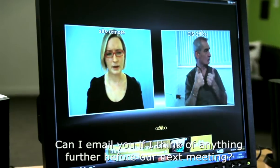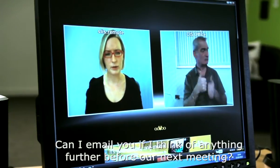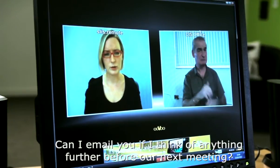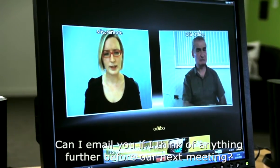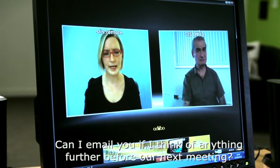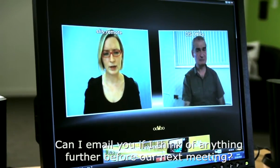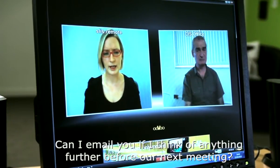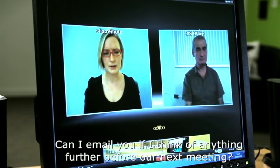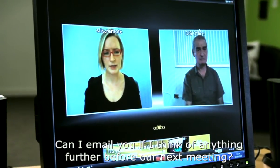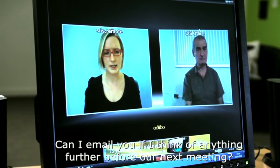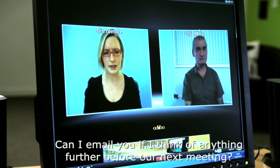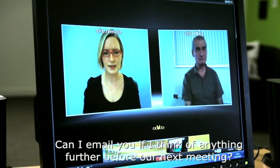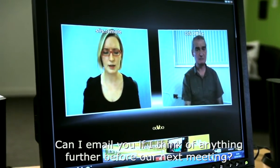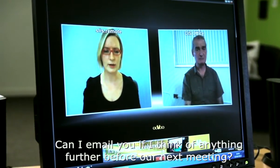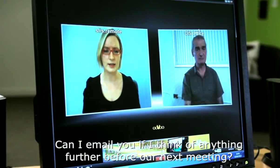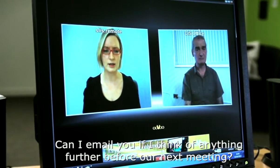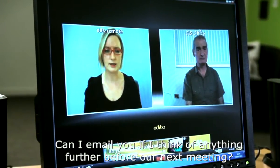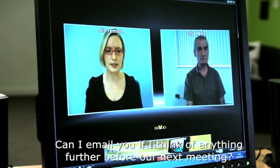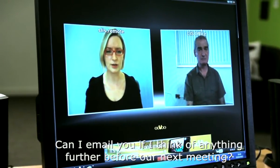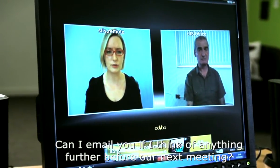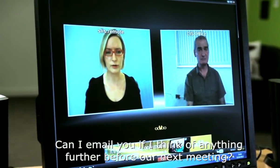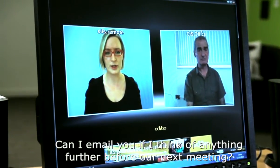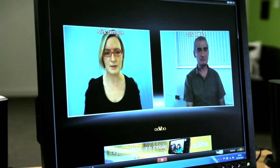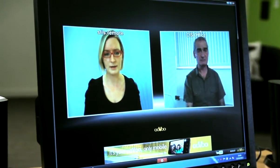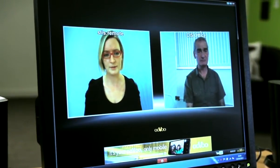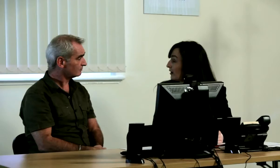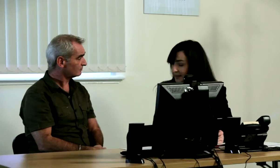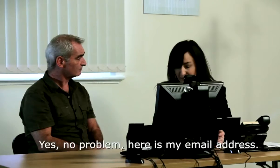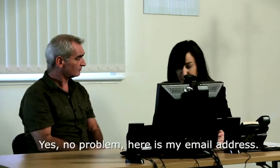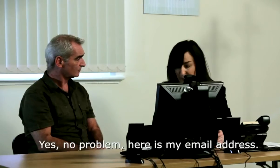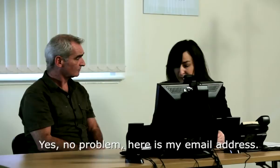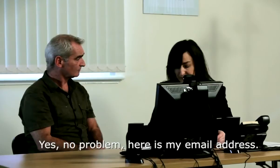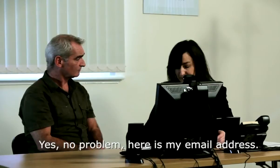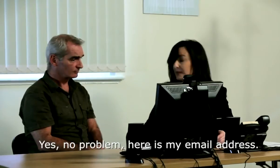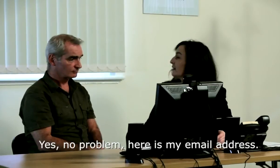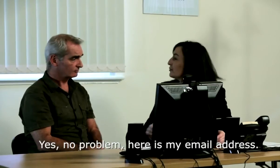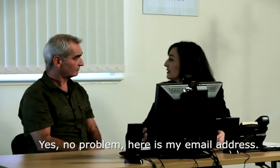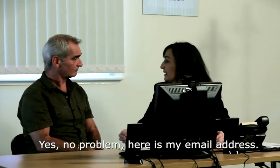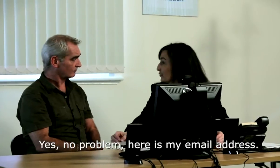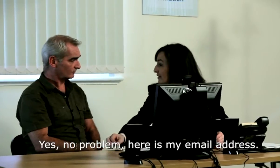something between now and next meeting, is it okay to contact you through email? Sure, no problem. Here's my email address.